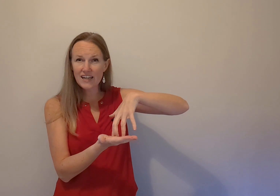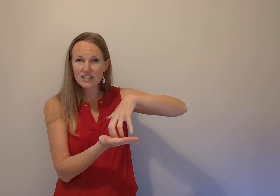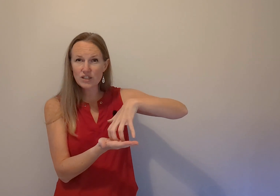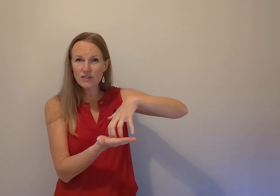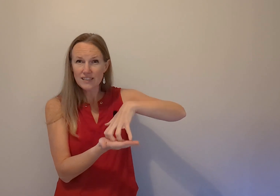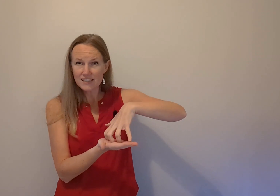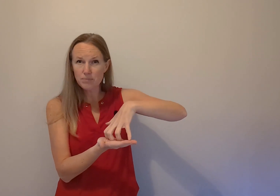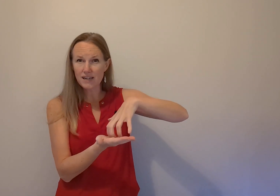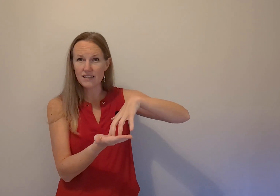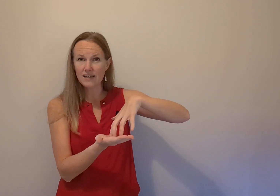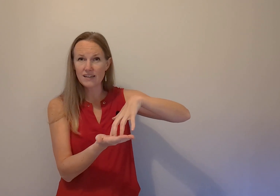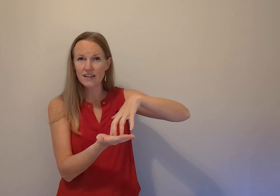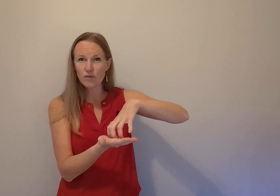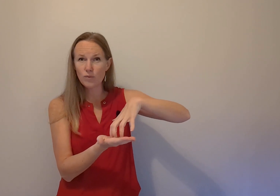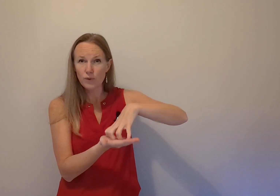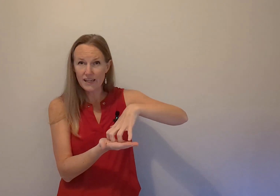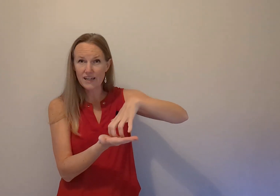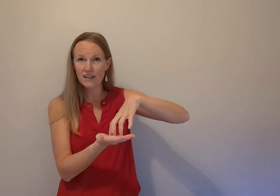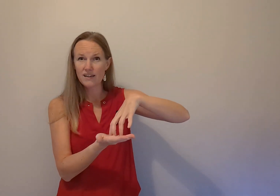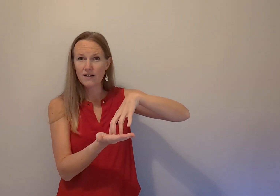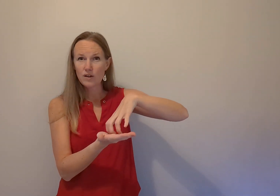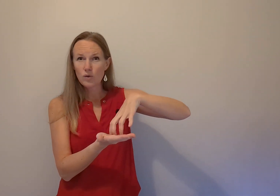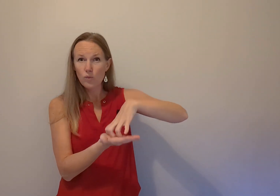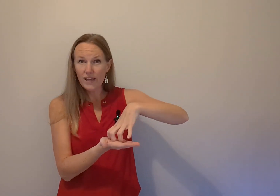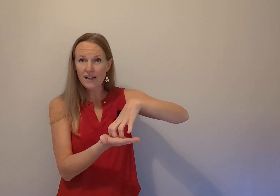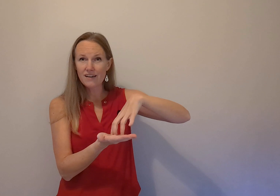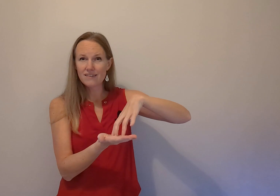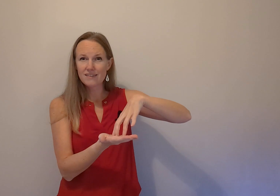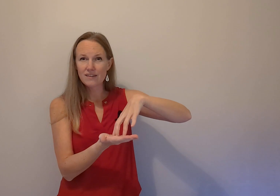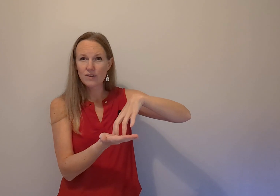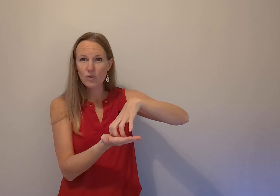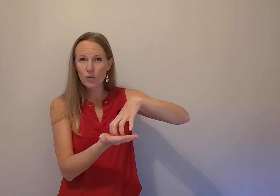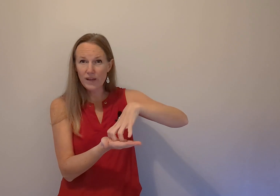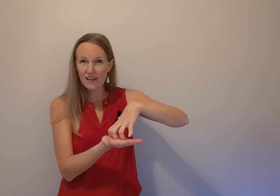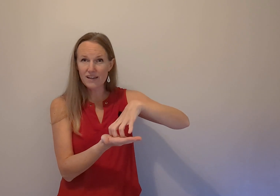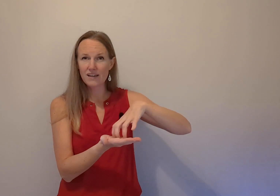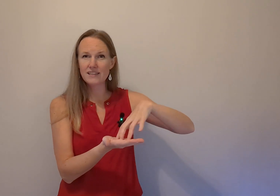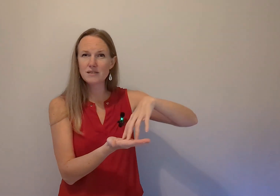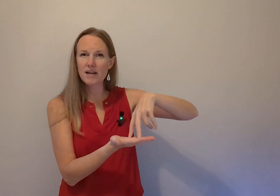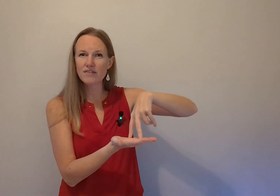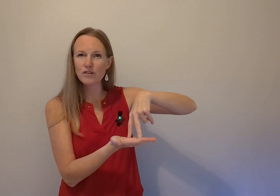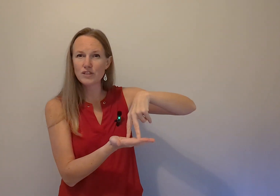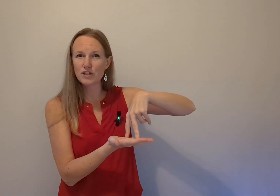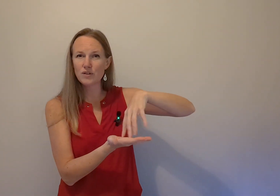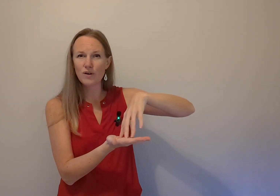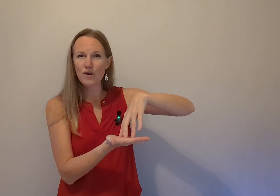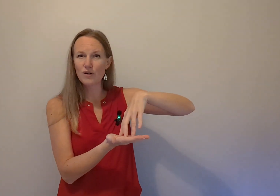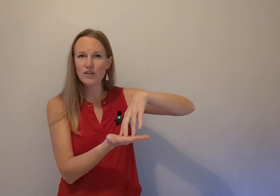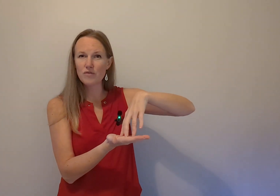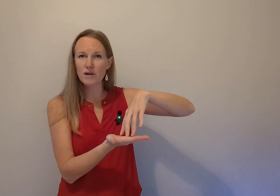kind of show your knees buckling, right? Weak. Weak, weak. And it doesn't matter if you have 2 or if you have